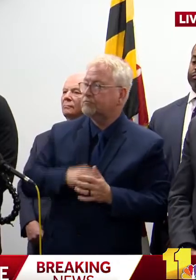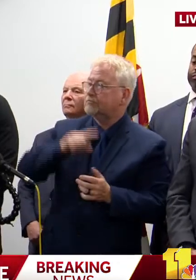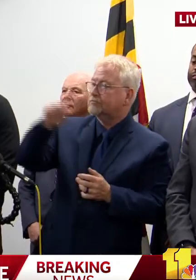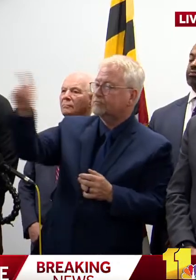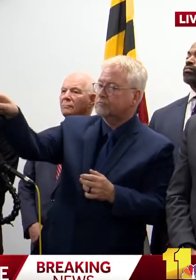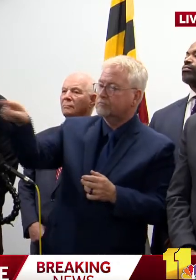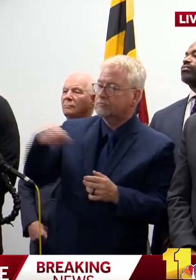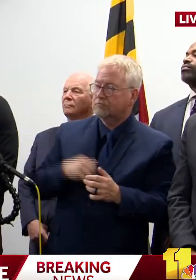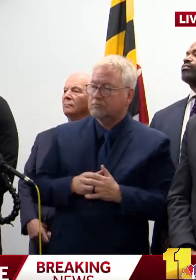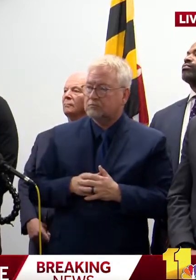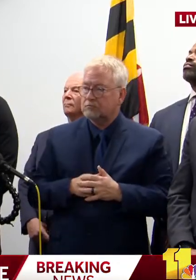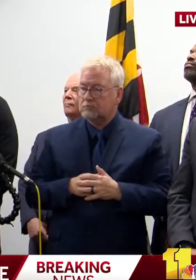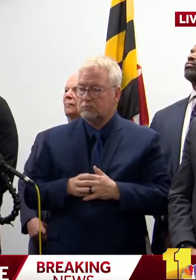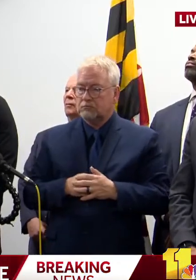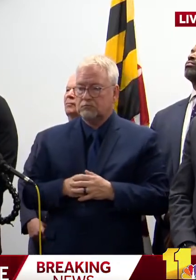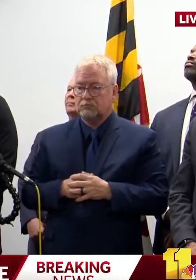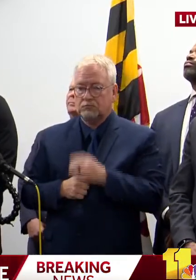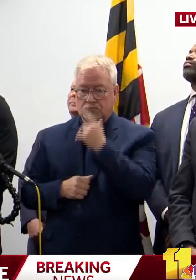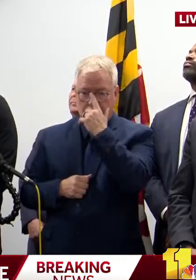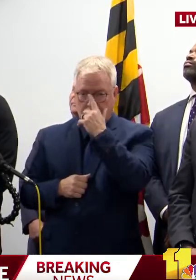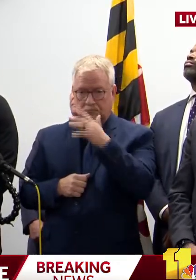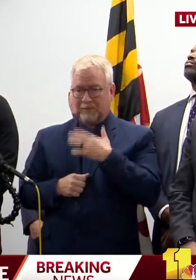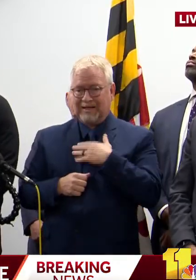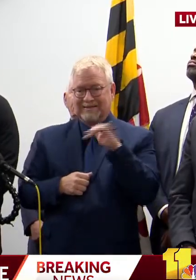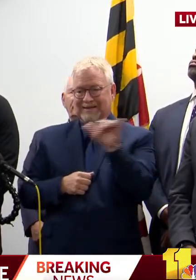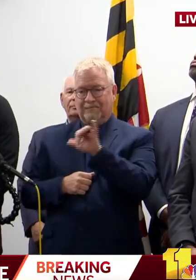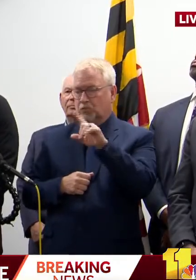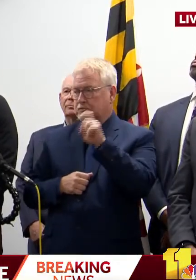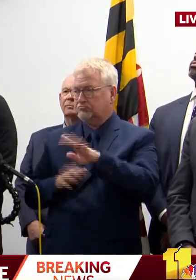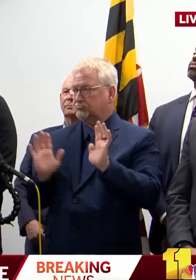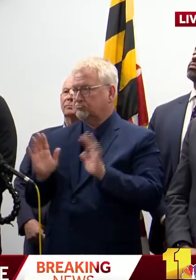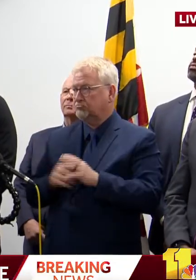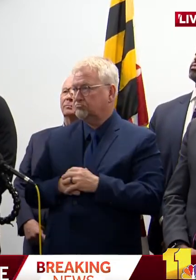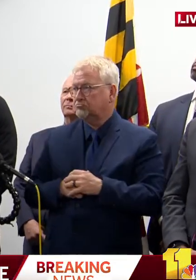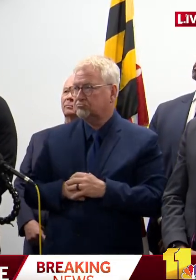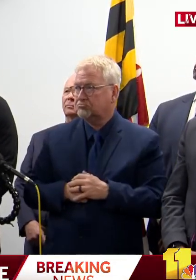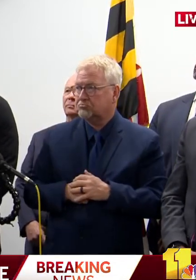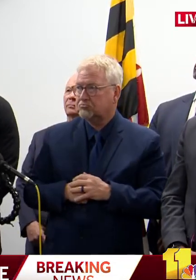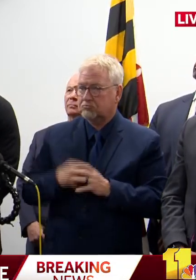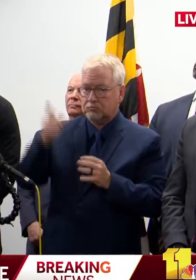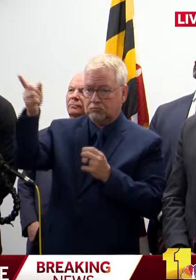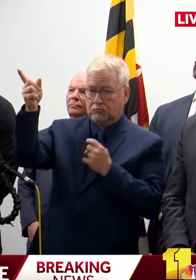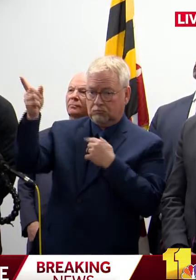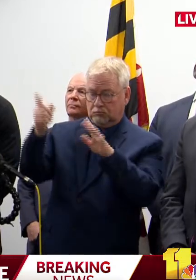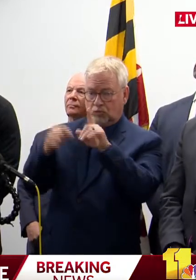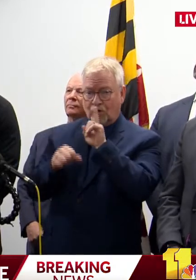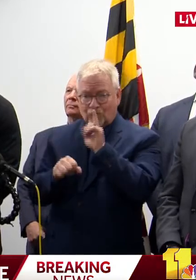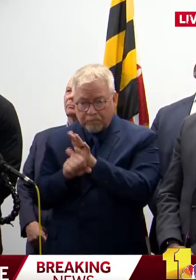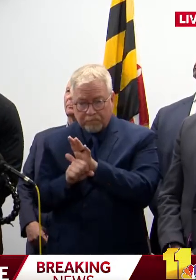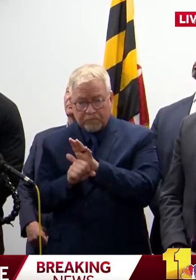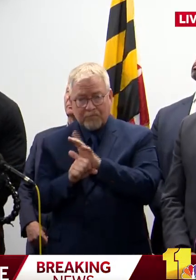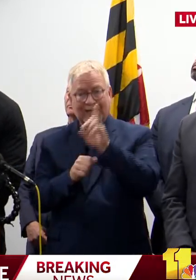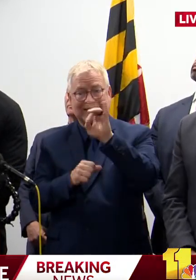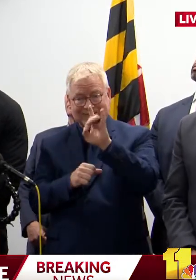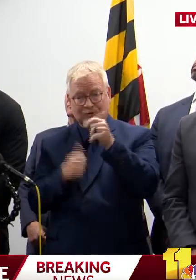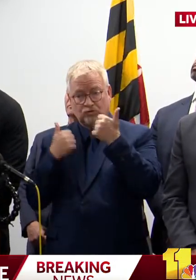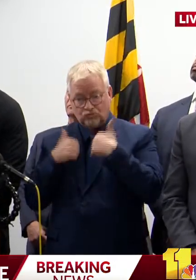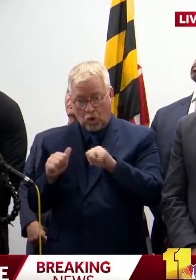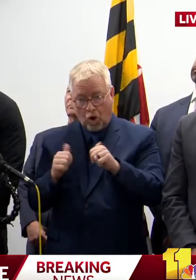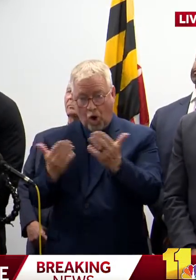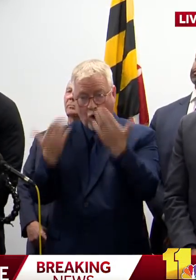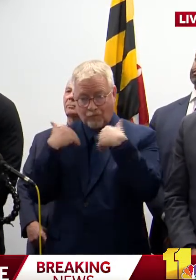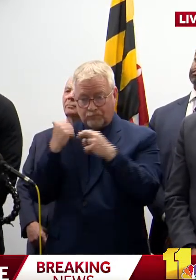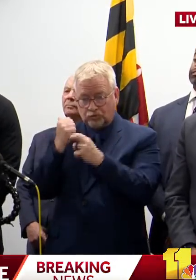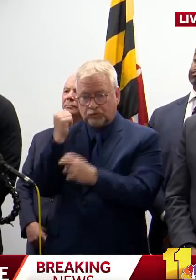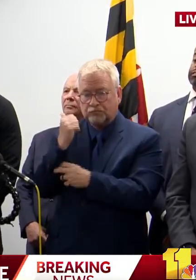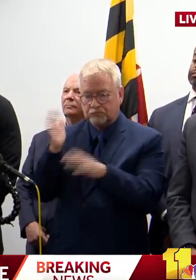7. Well, I was essentially going to ask that same okay. question, just to confirm that there were efforts made. All right. They were,